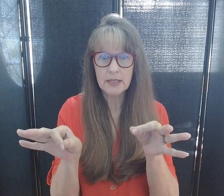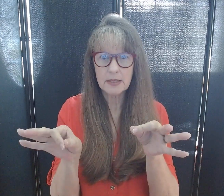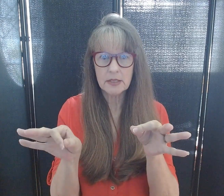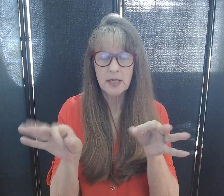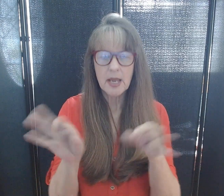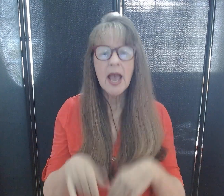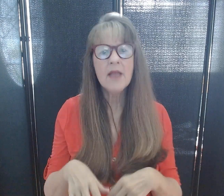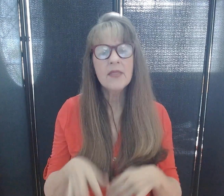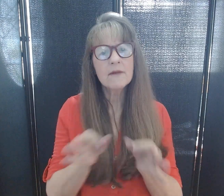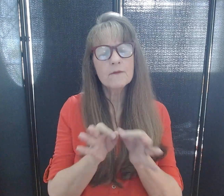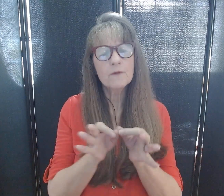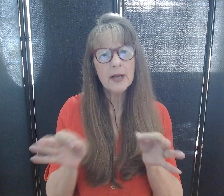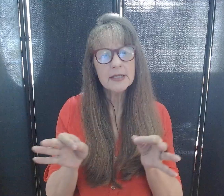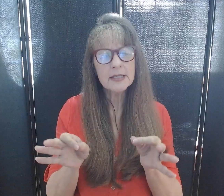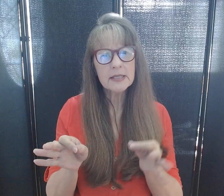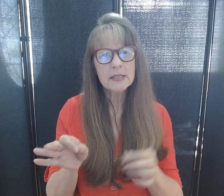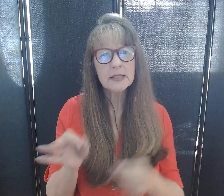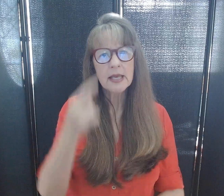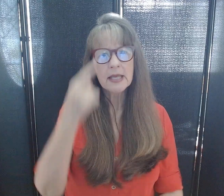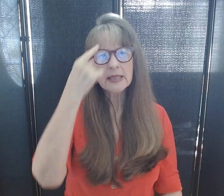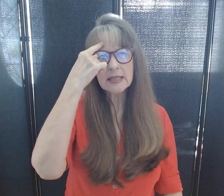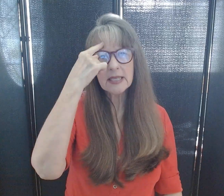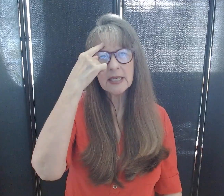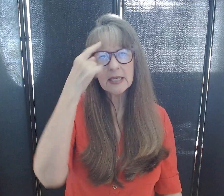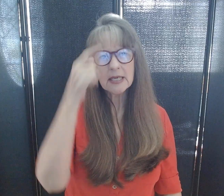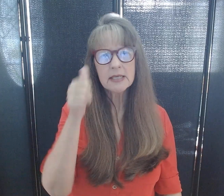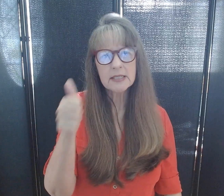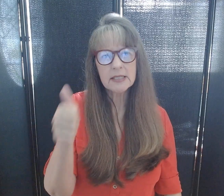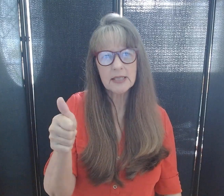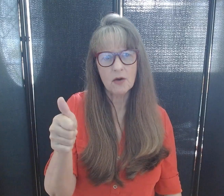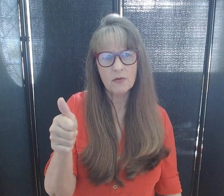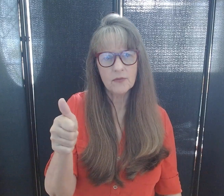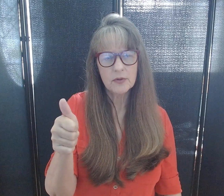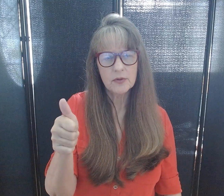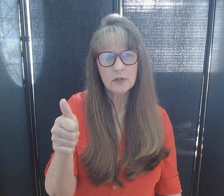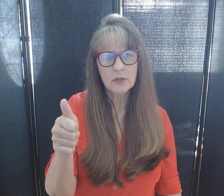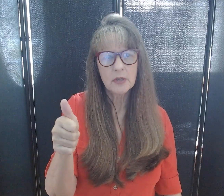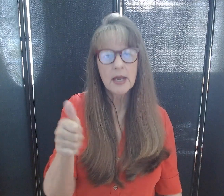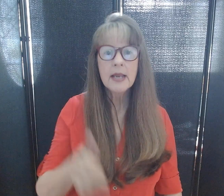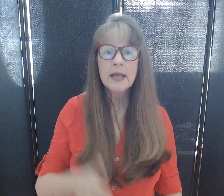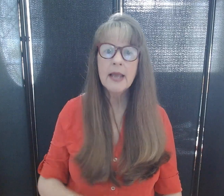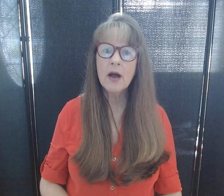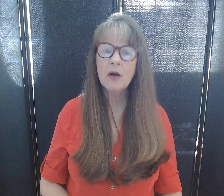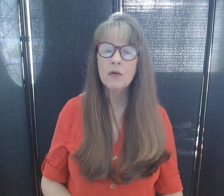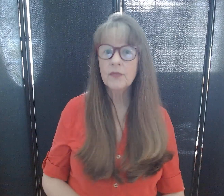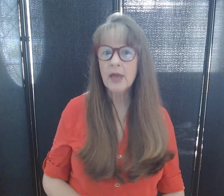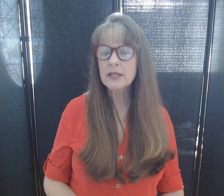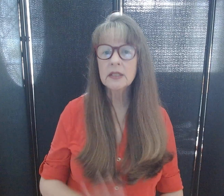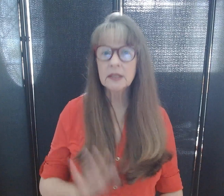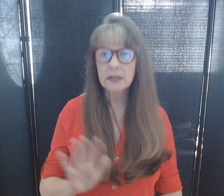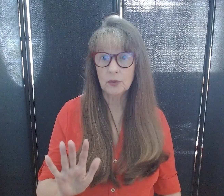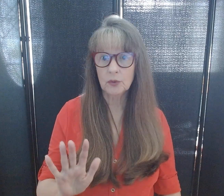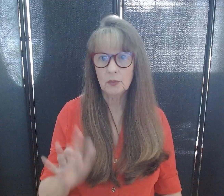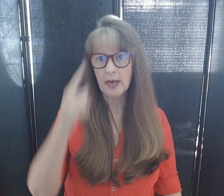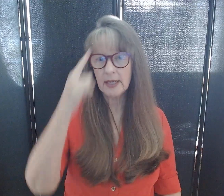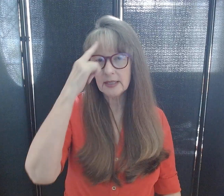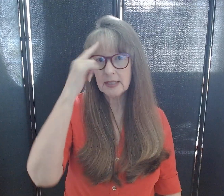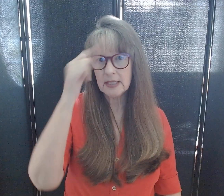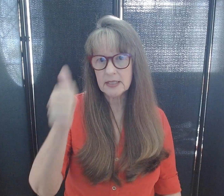phrase. And that phrase is think self. Now, that's literal, right? Think